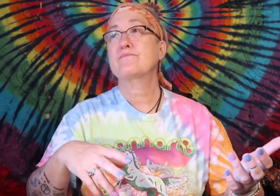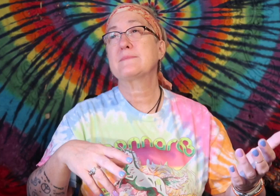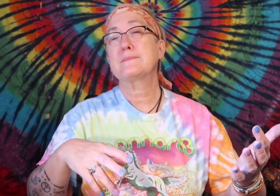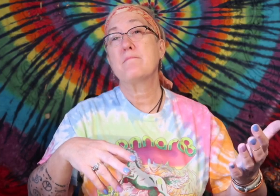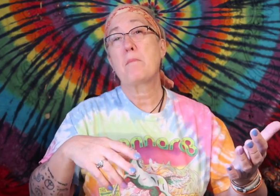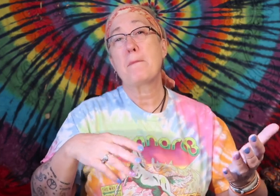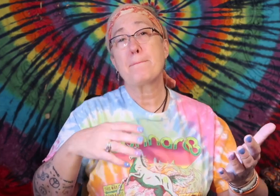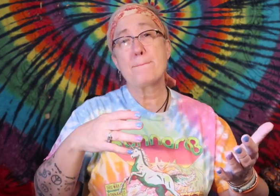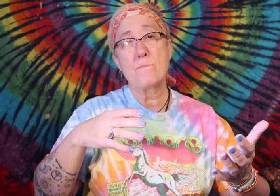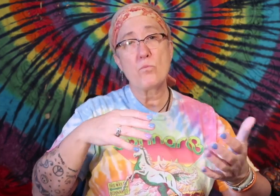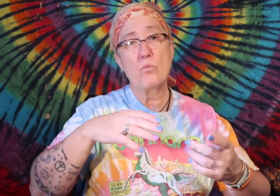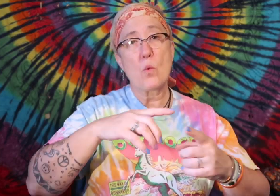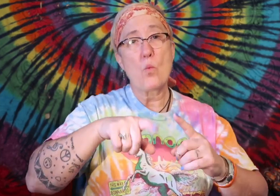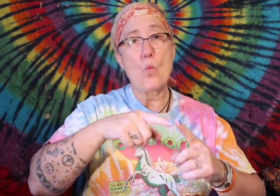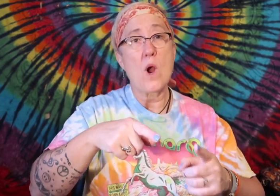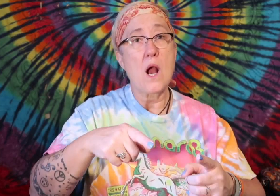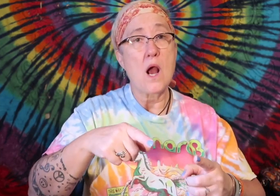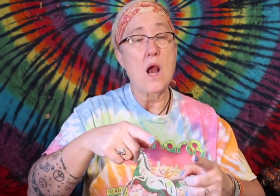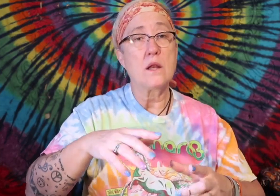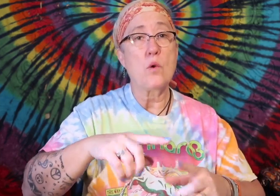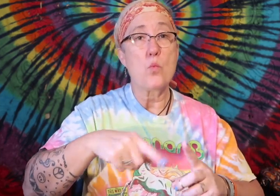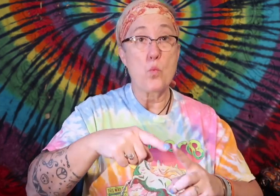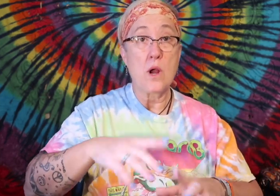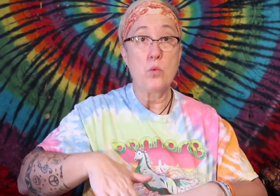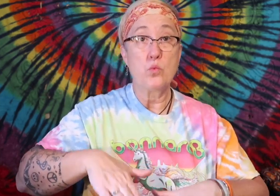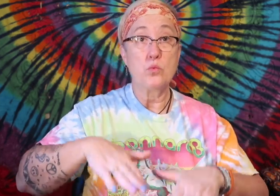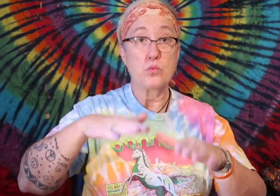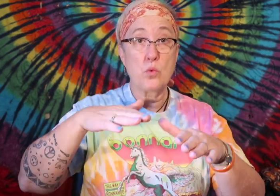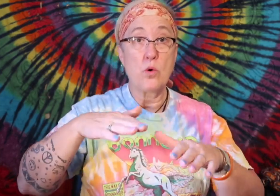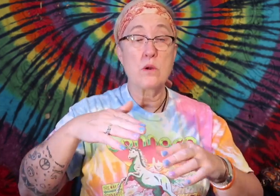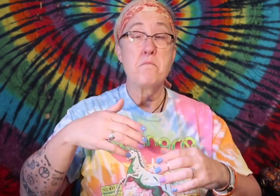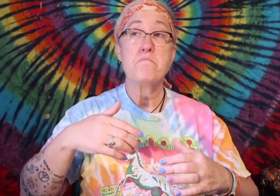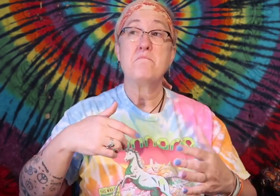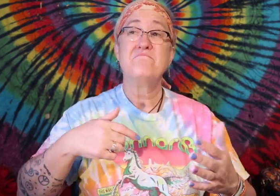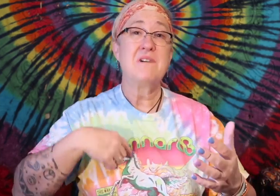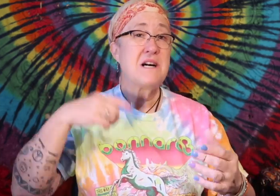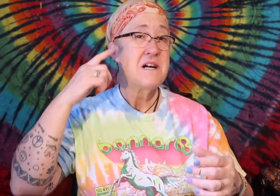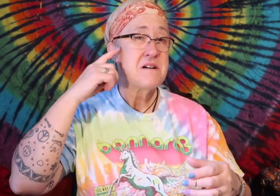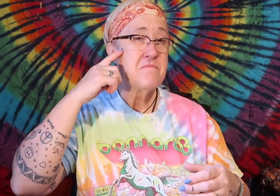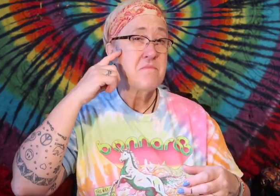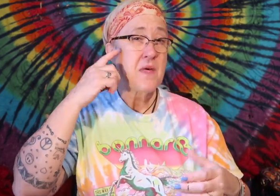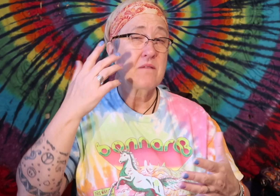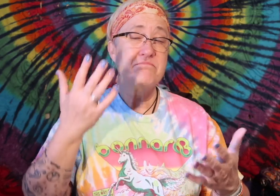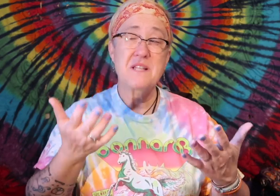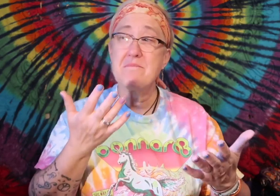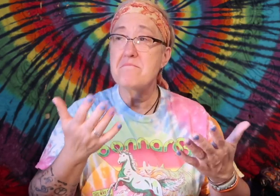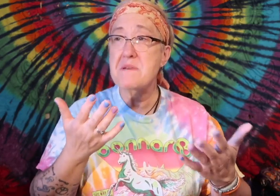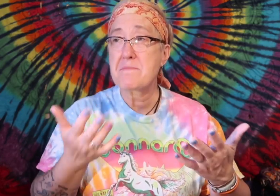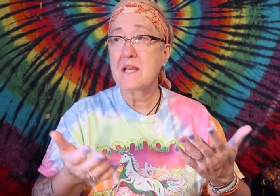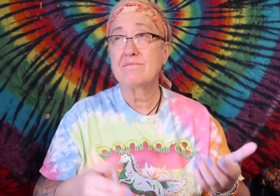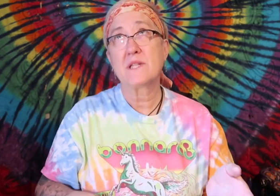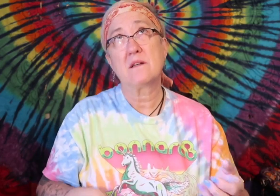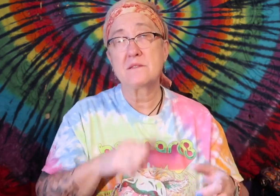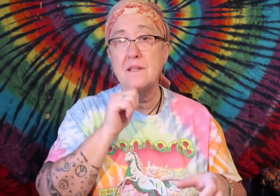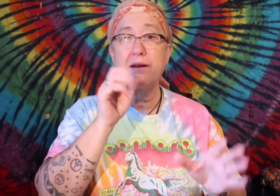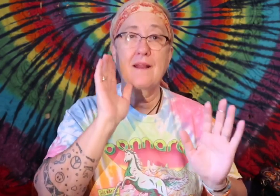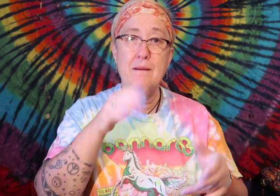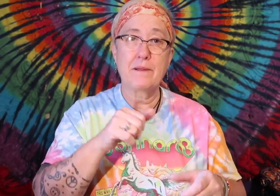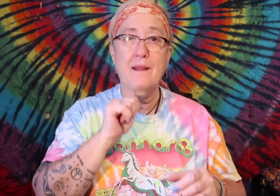she had a difficulty hearing. So while she was growing up, I really never thought that she